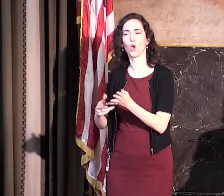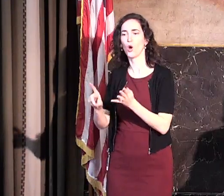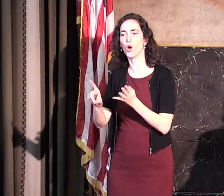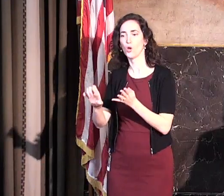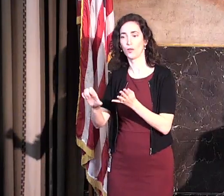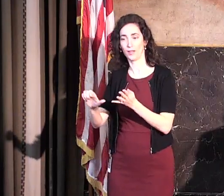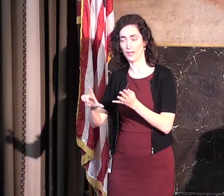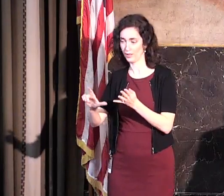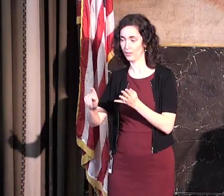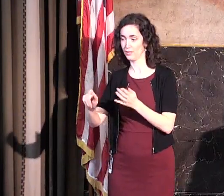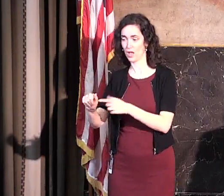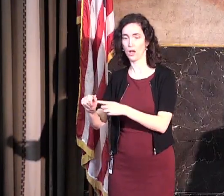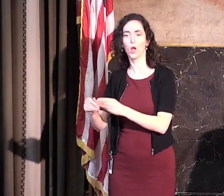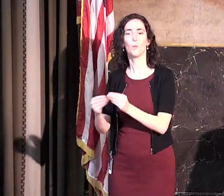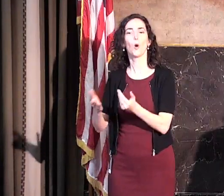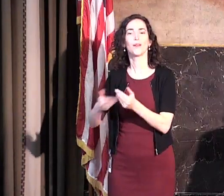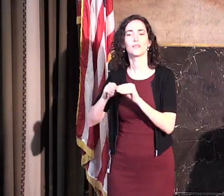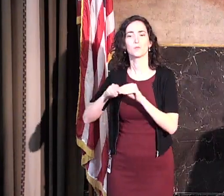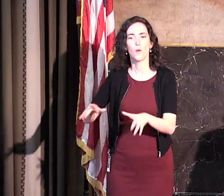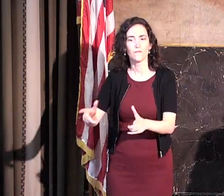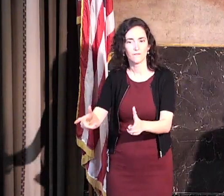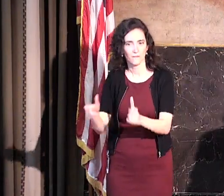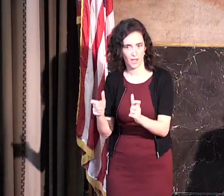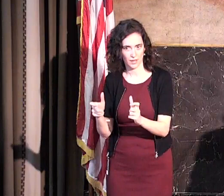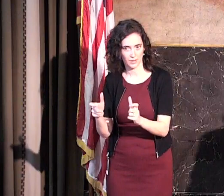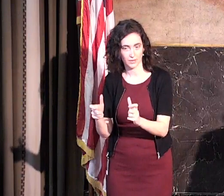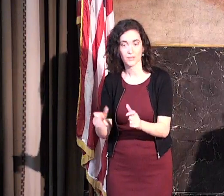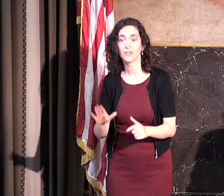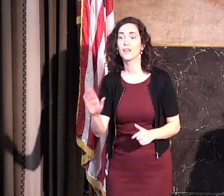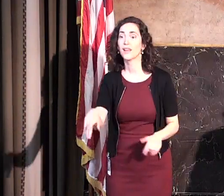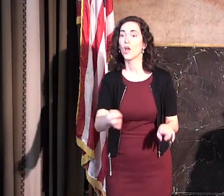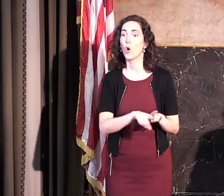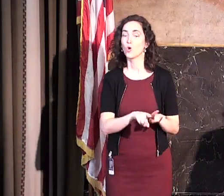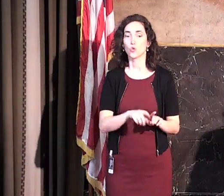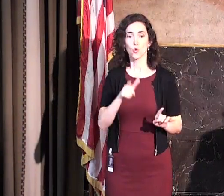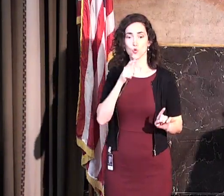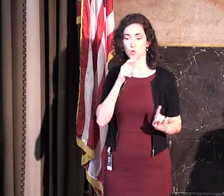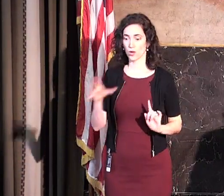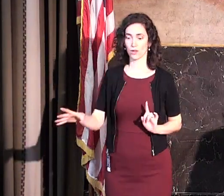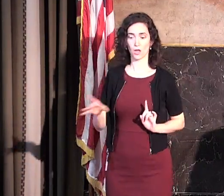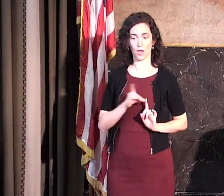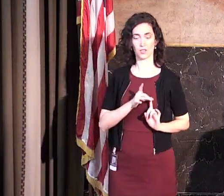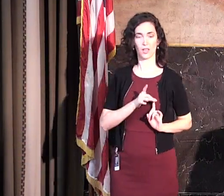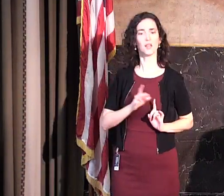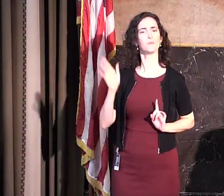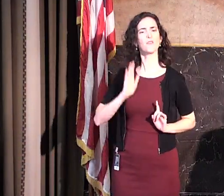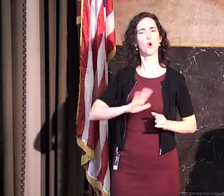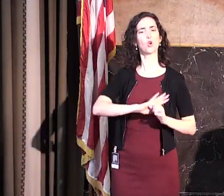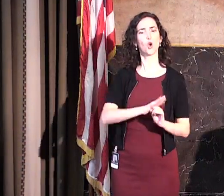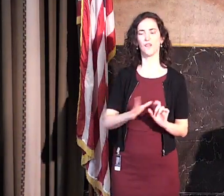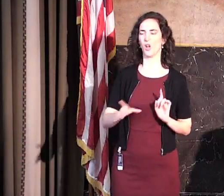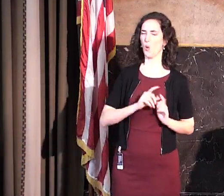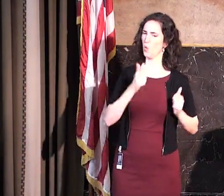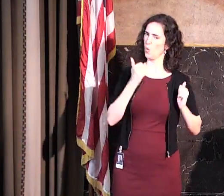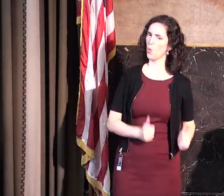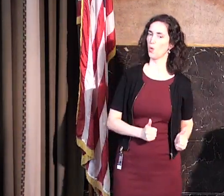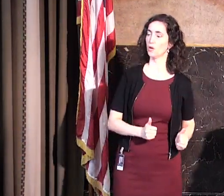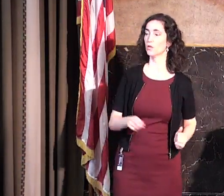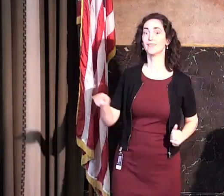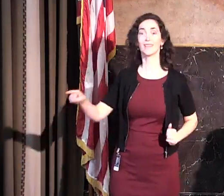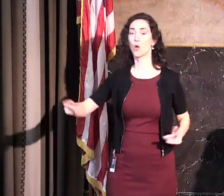and it also has the potential to make those who contract it much sicker. For